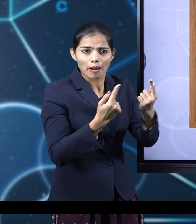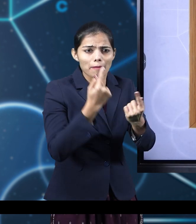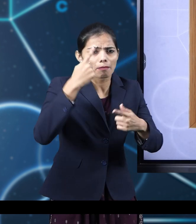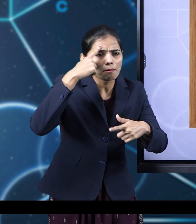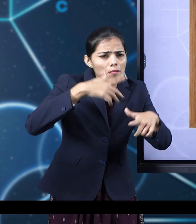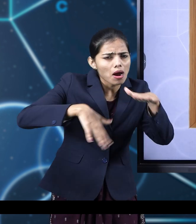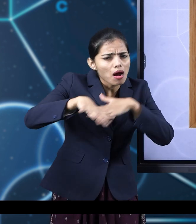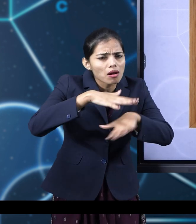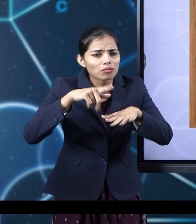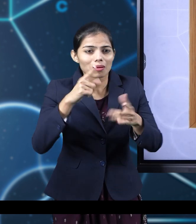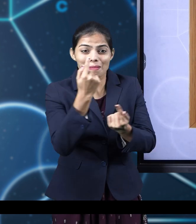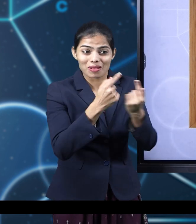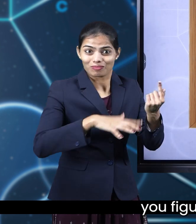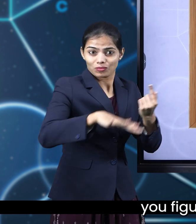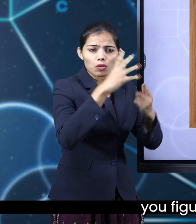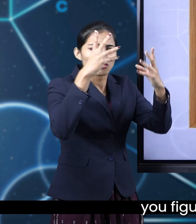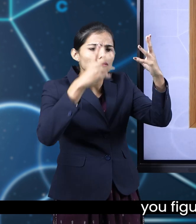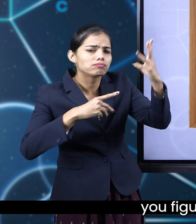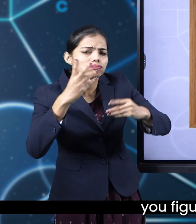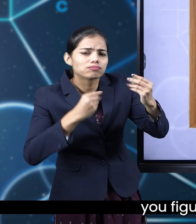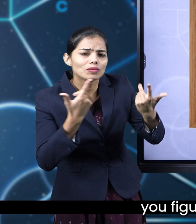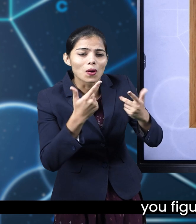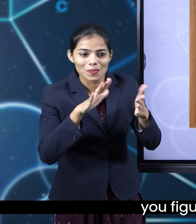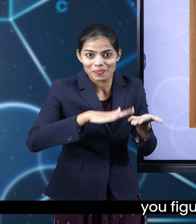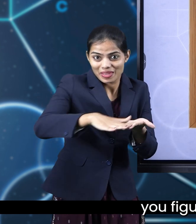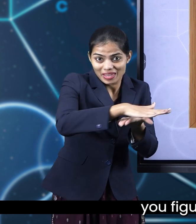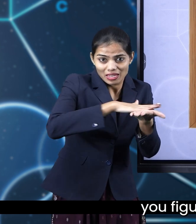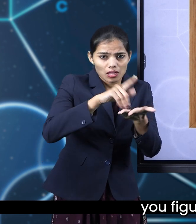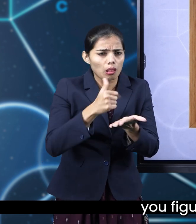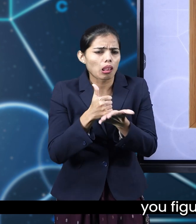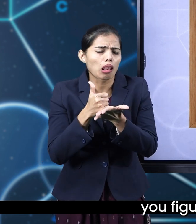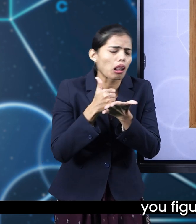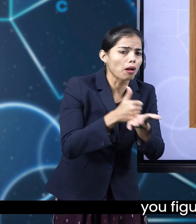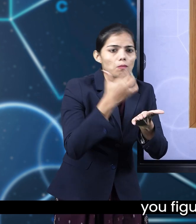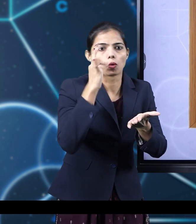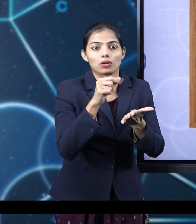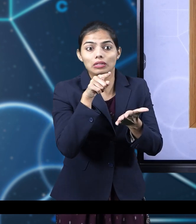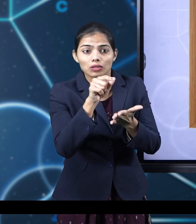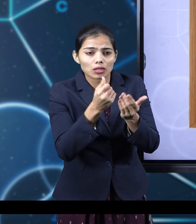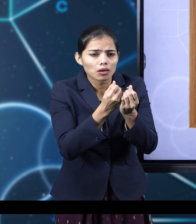the area helps you figure out how much material or soil you will need.